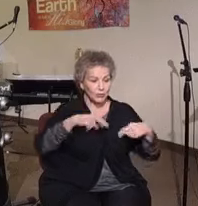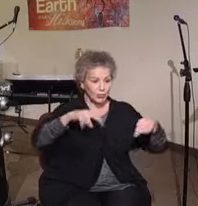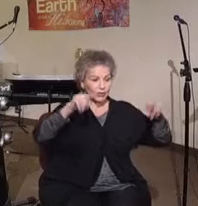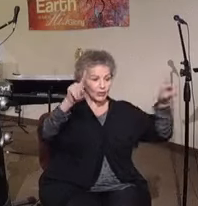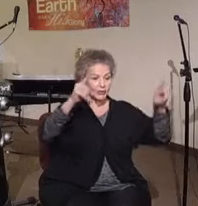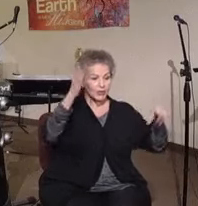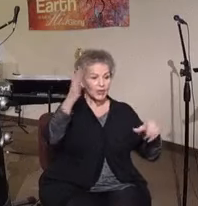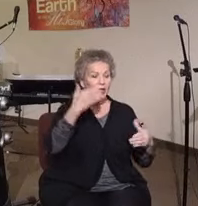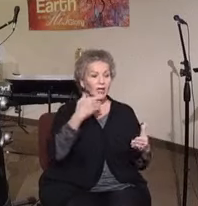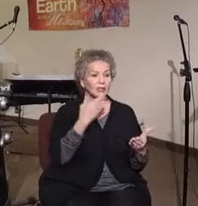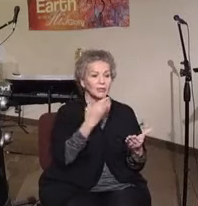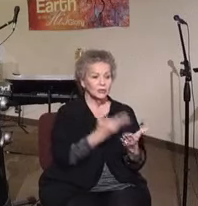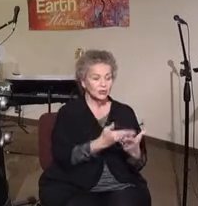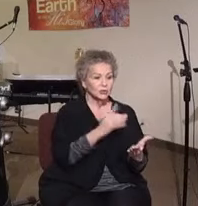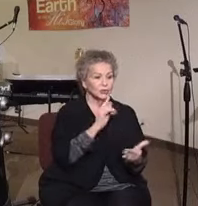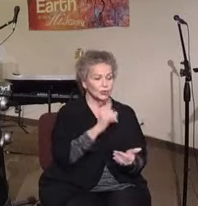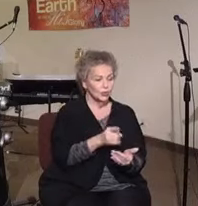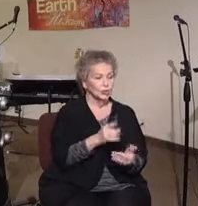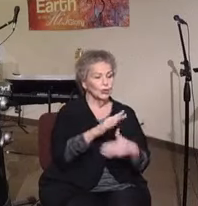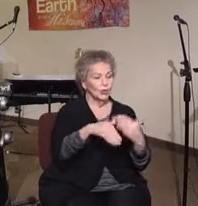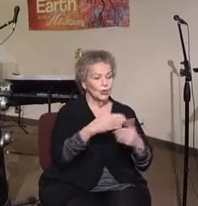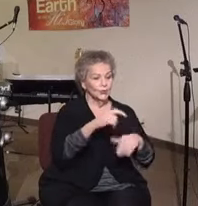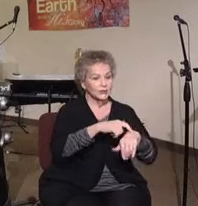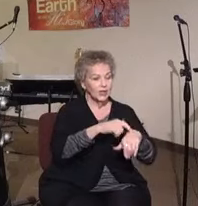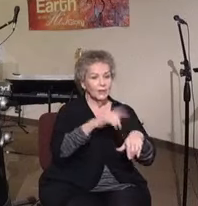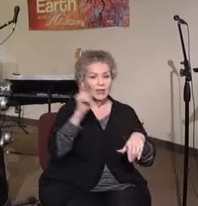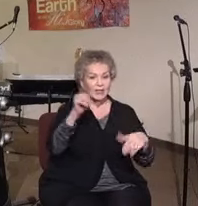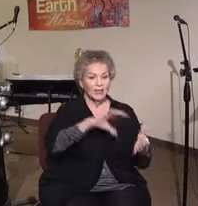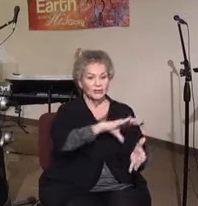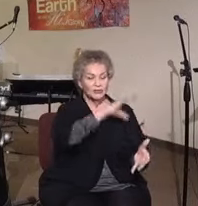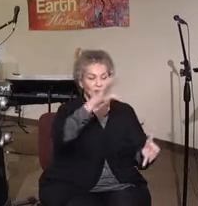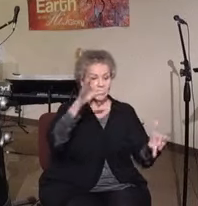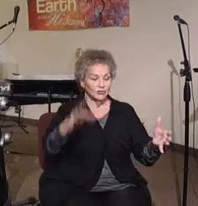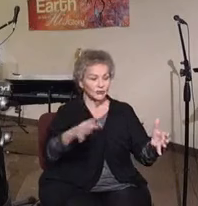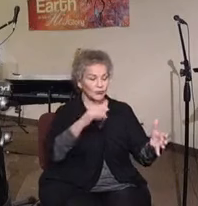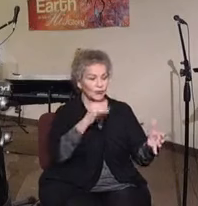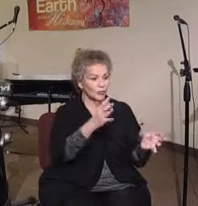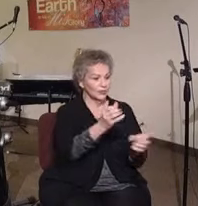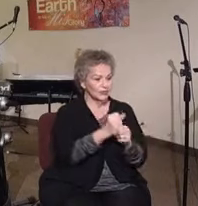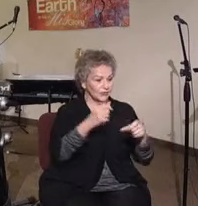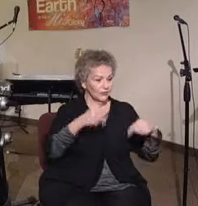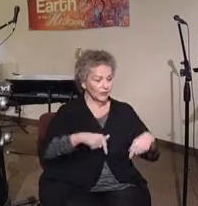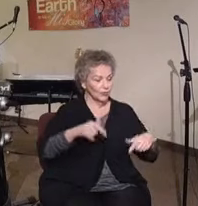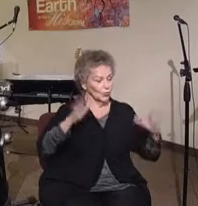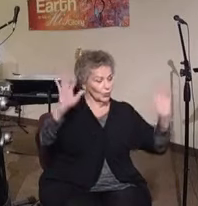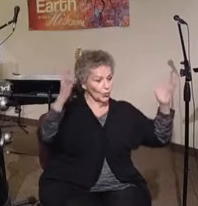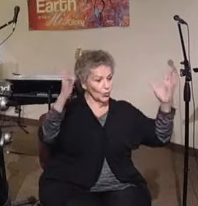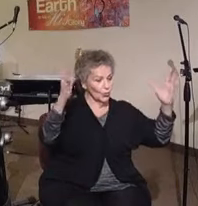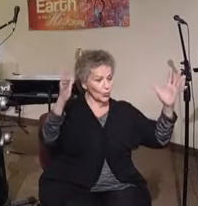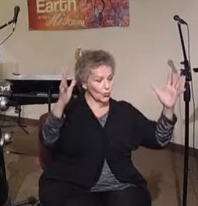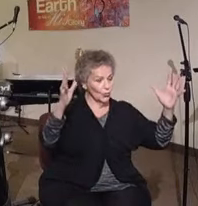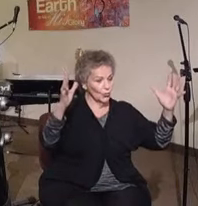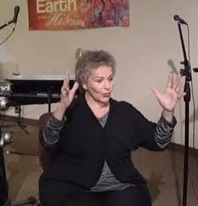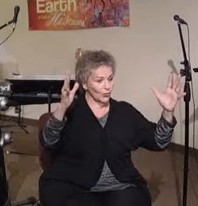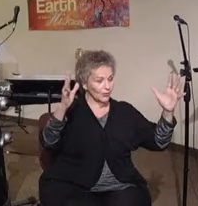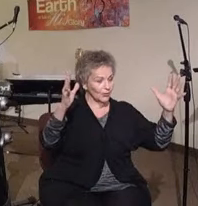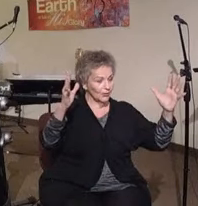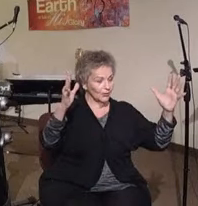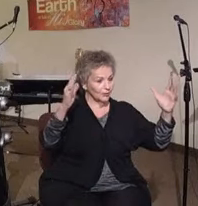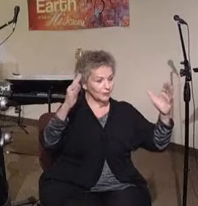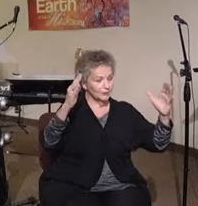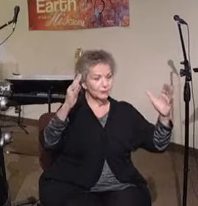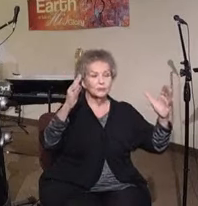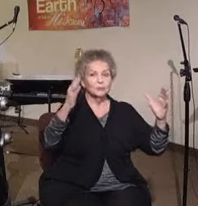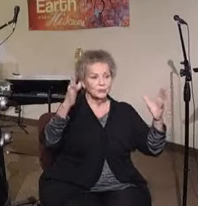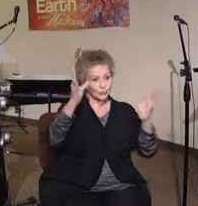all the time and he has treasures. And if we don't get them here on this earth, woohoo! We get